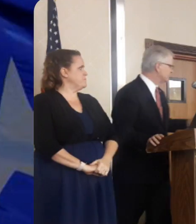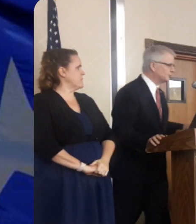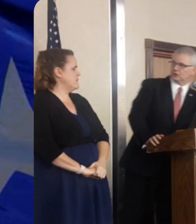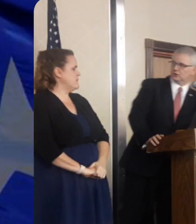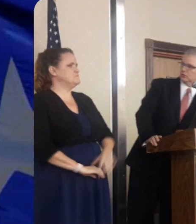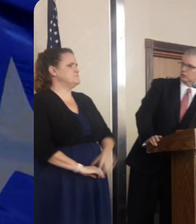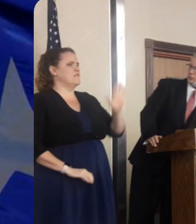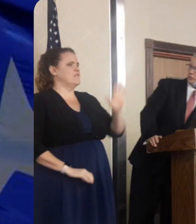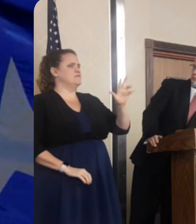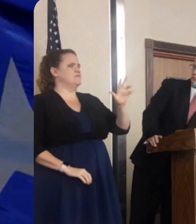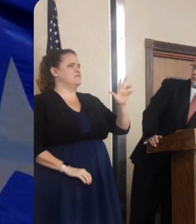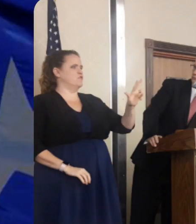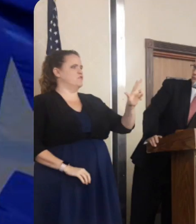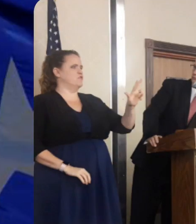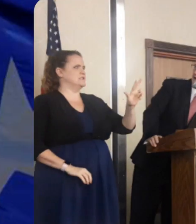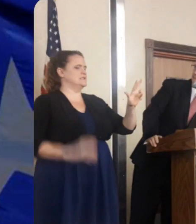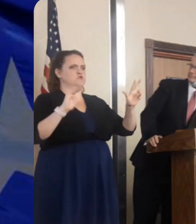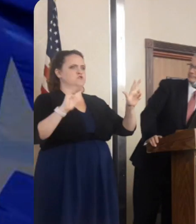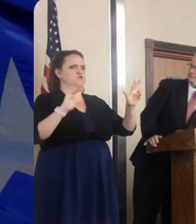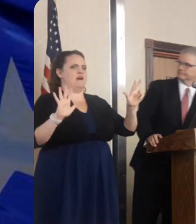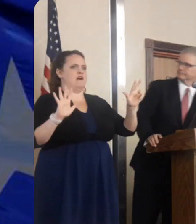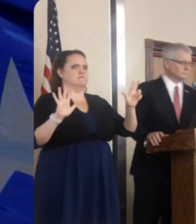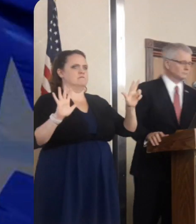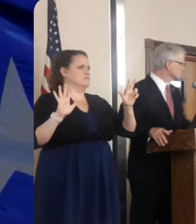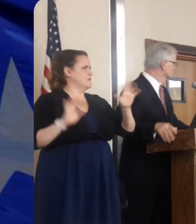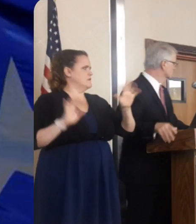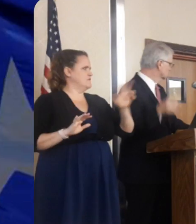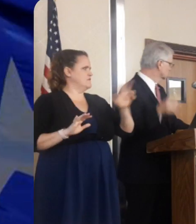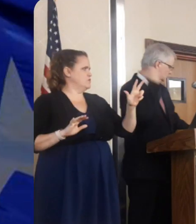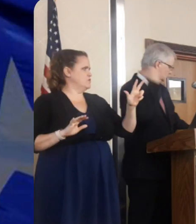53 to 5.